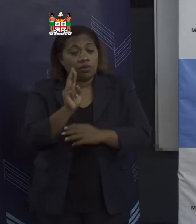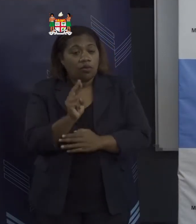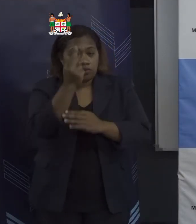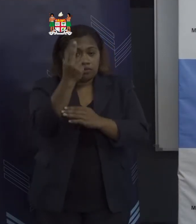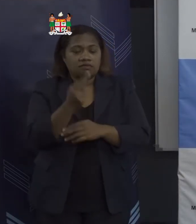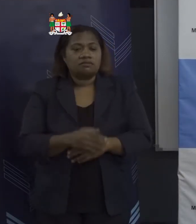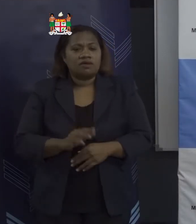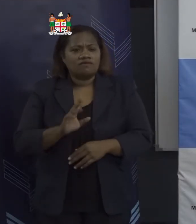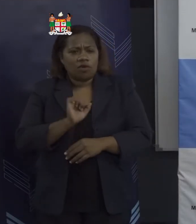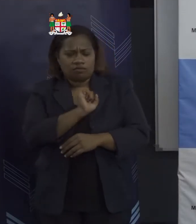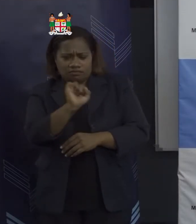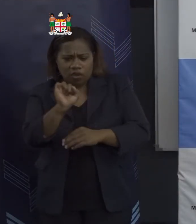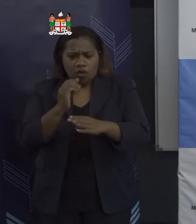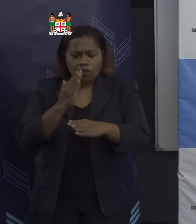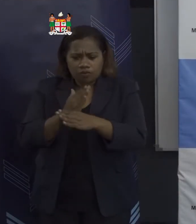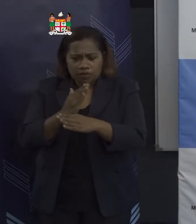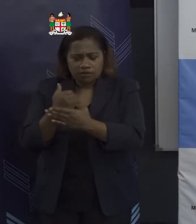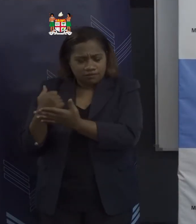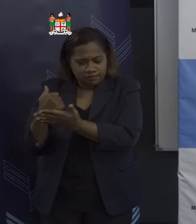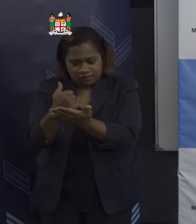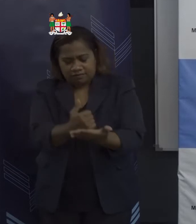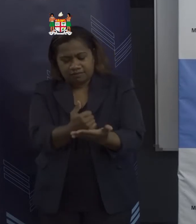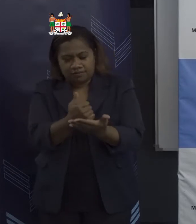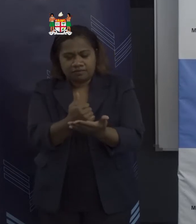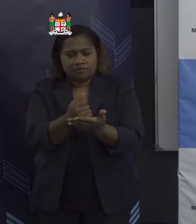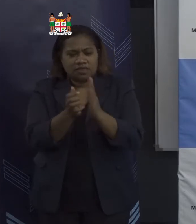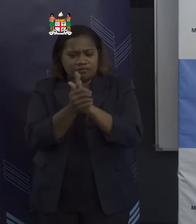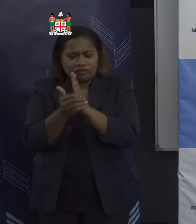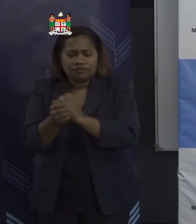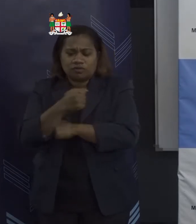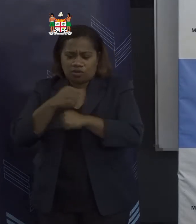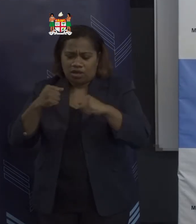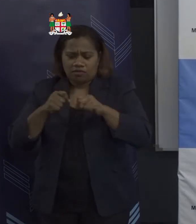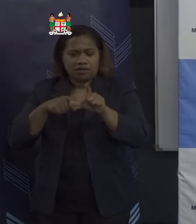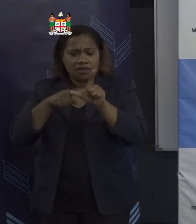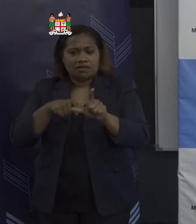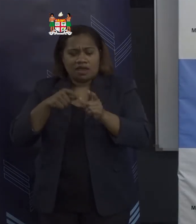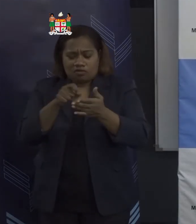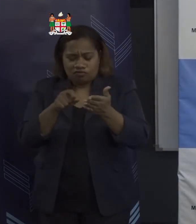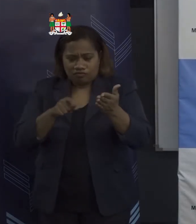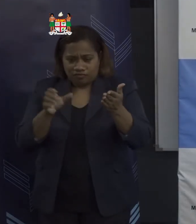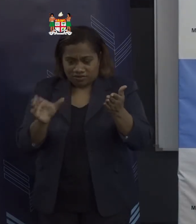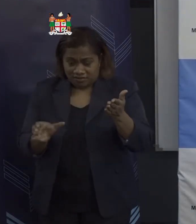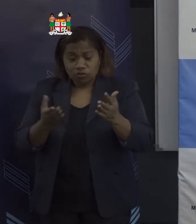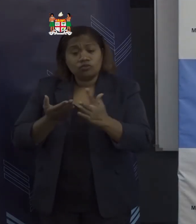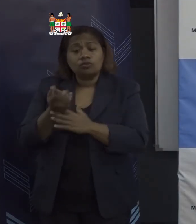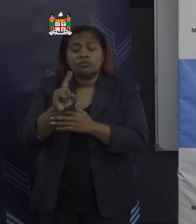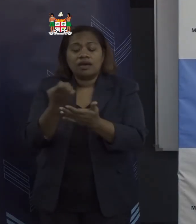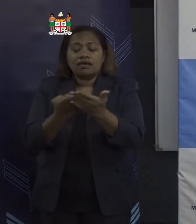initiative and for supporting the budding talent in our young writers through this essay competition